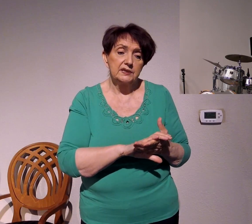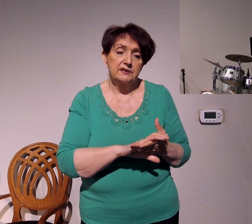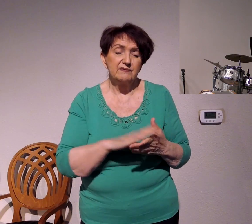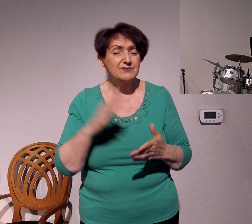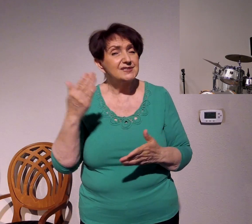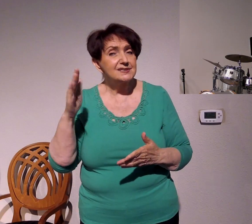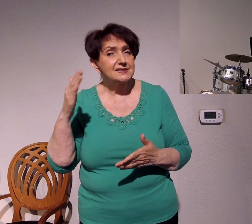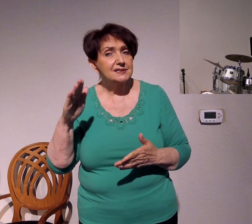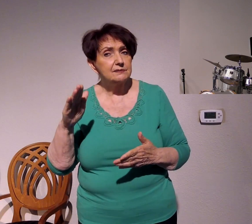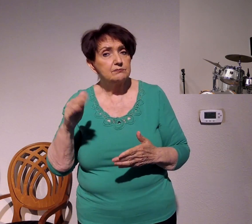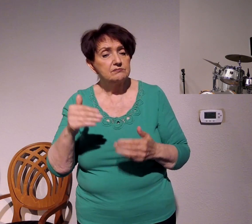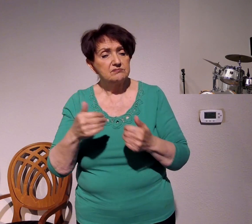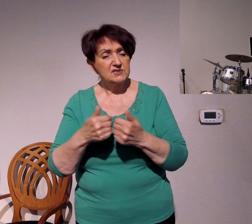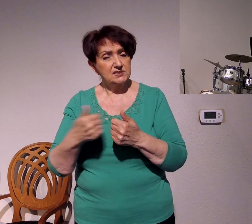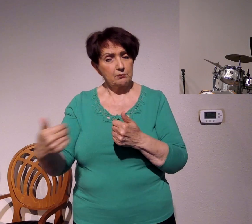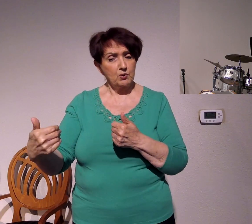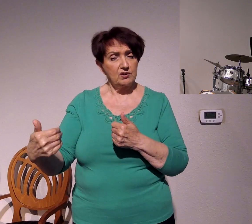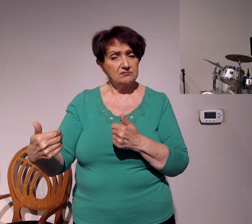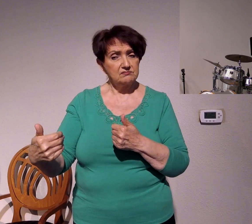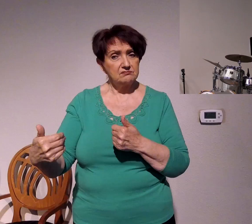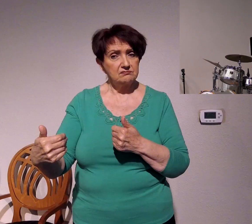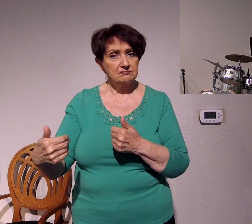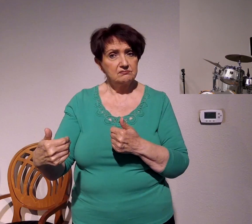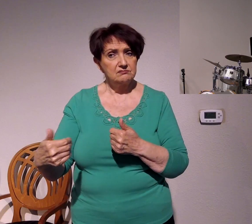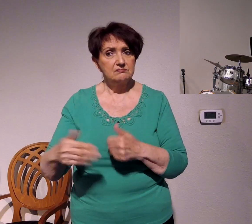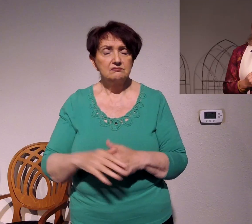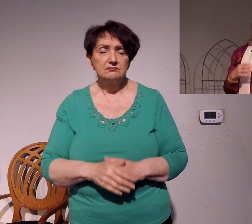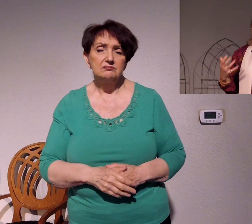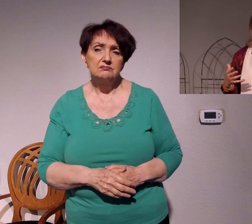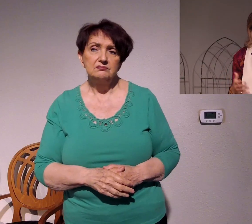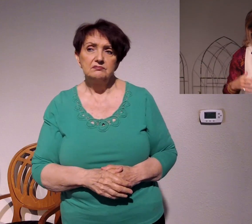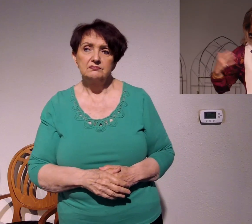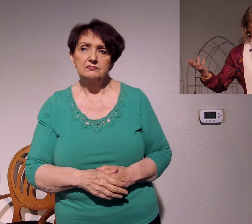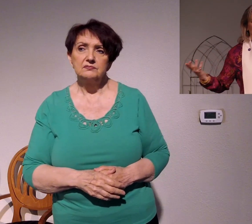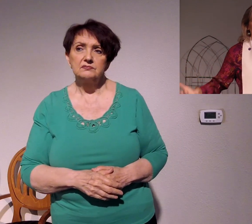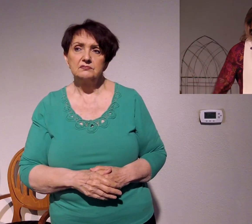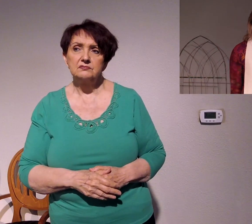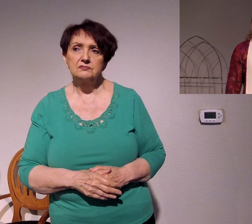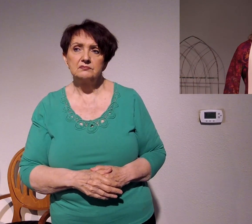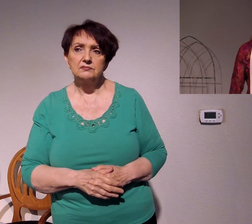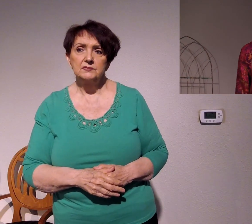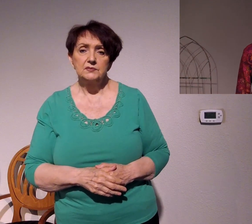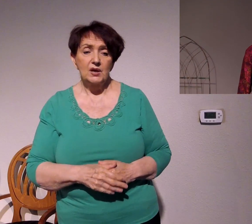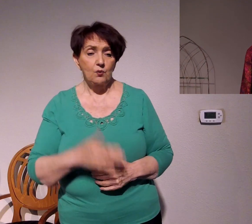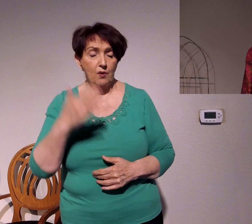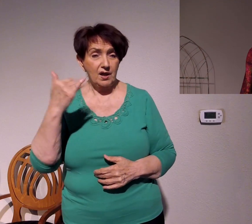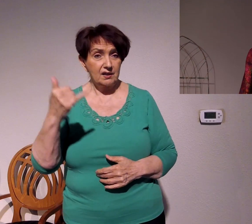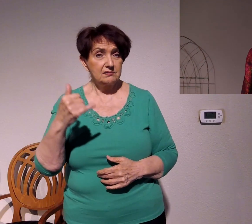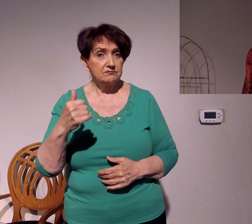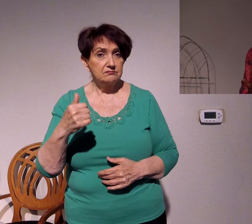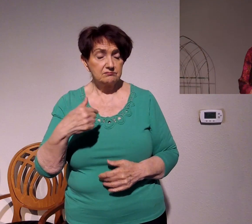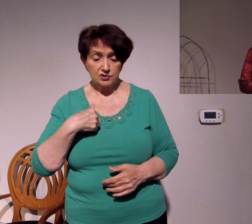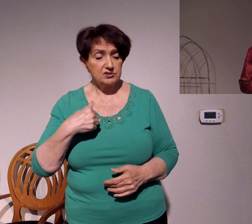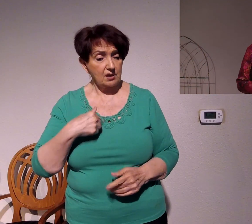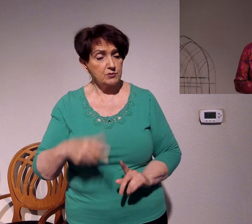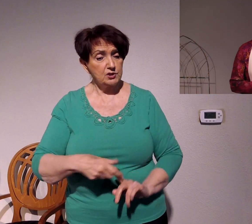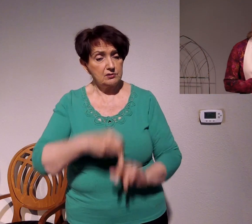be separate from God, right? Because I'm this unique expression of